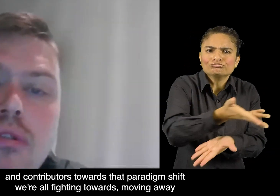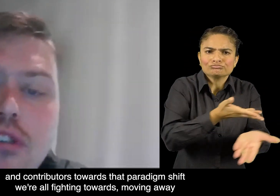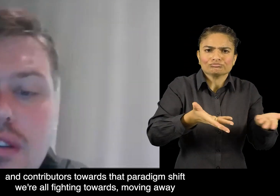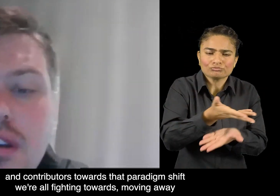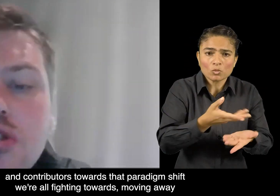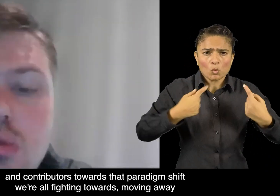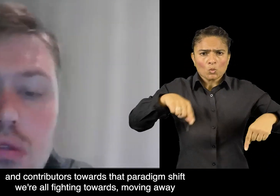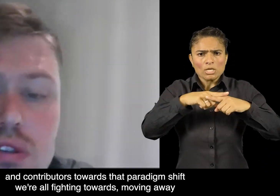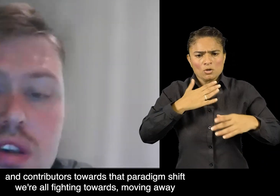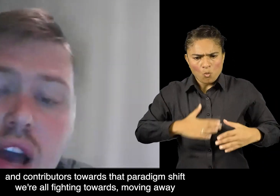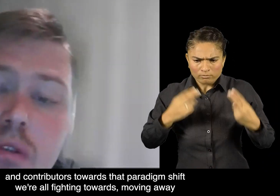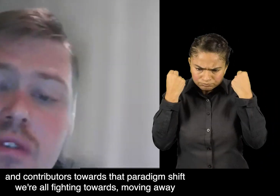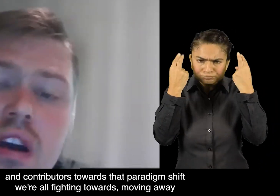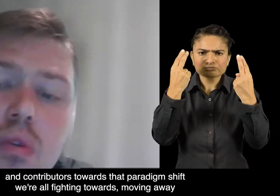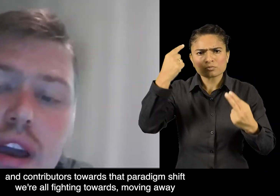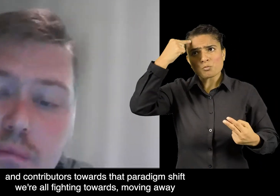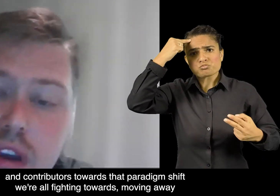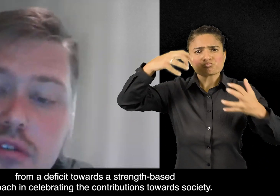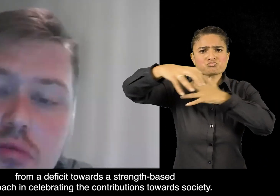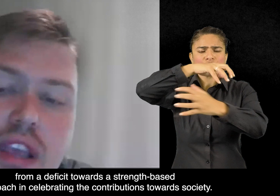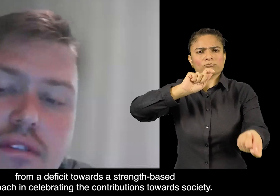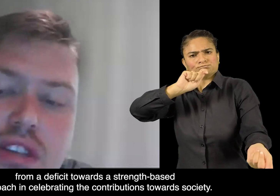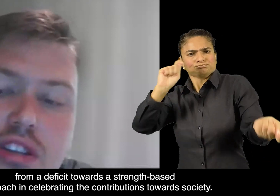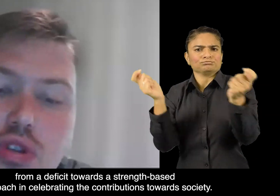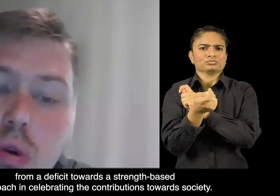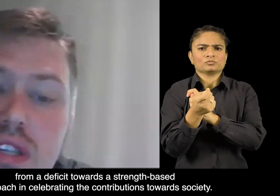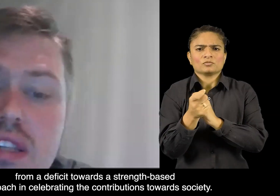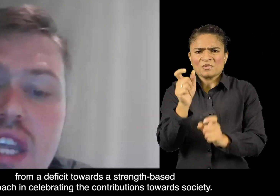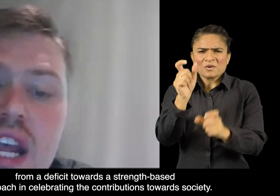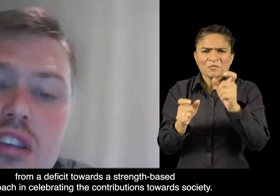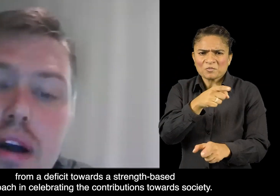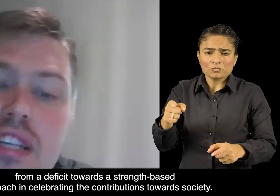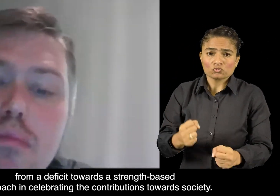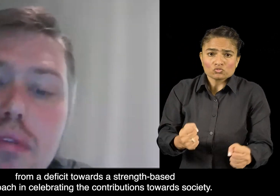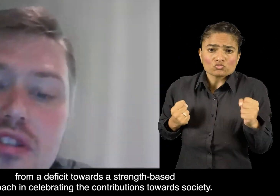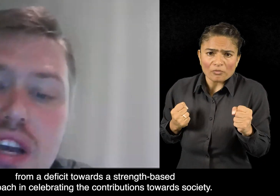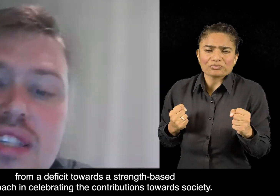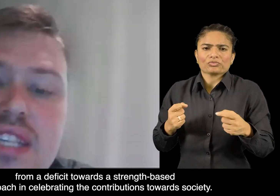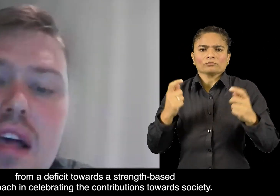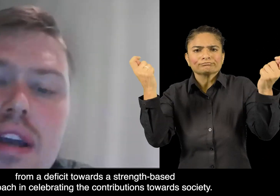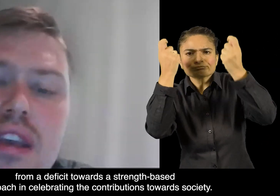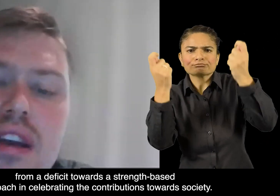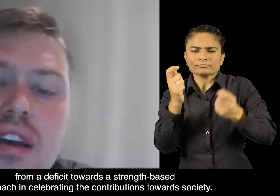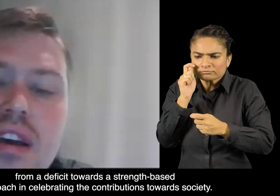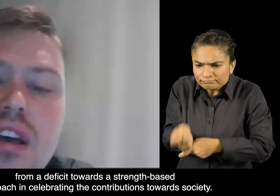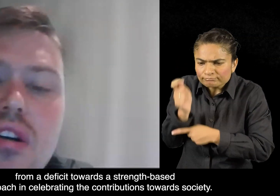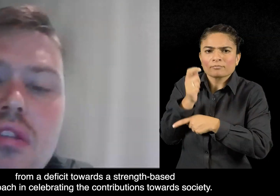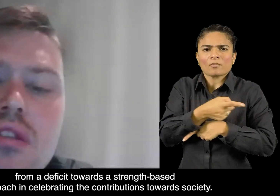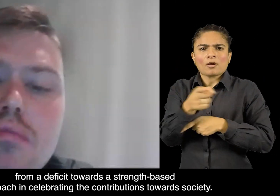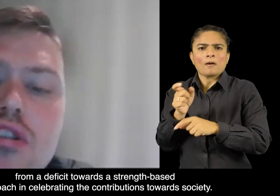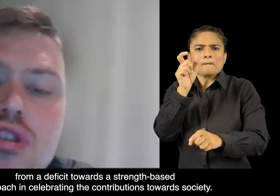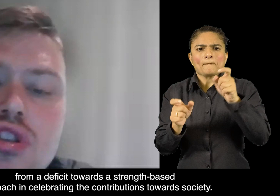we're all fighting towards, moving away from a deficit towards a strength-based approach in celebrating